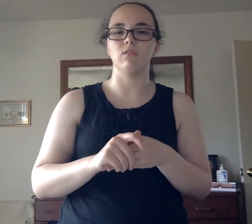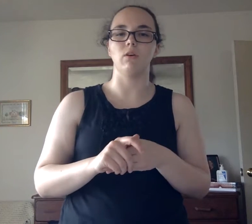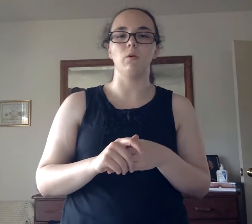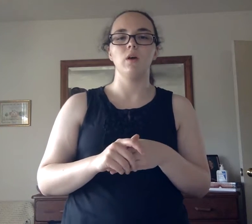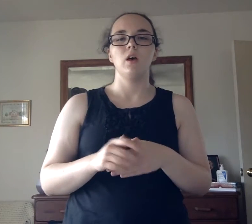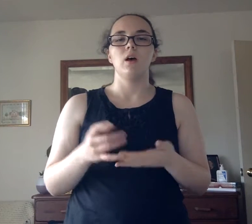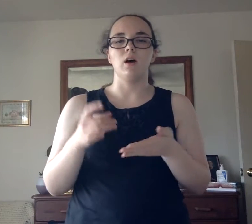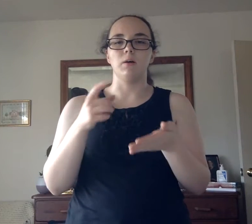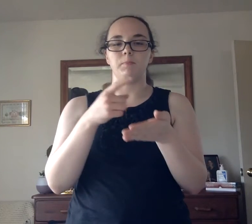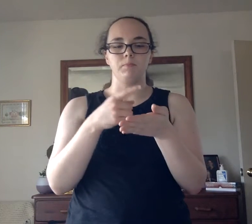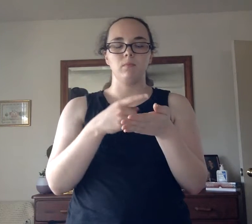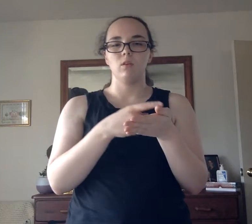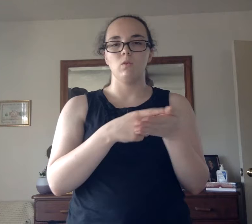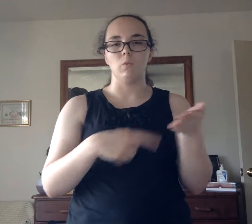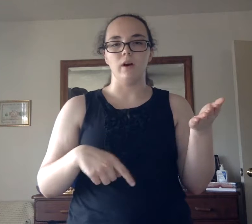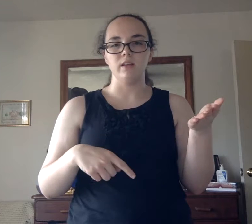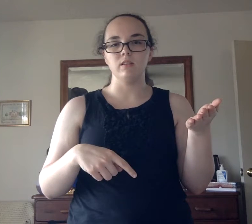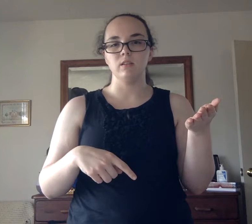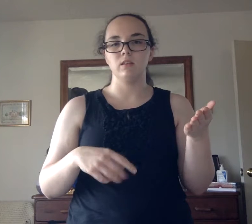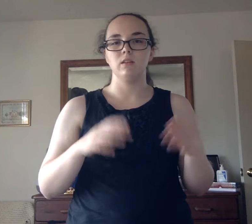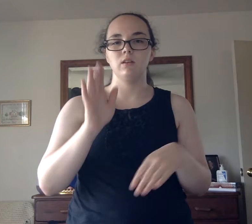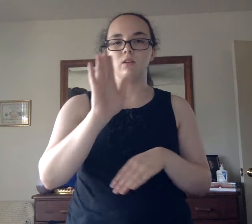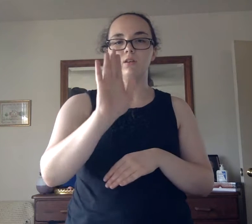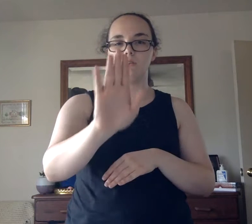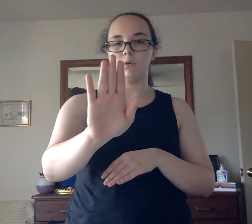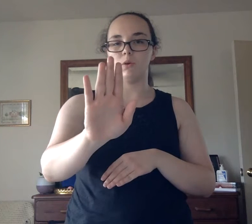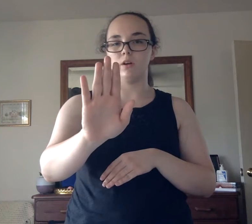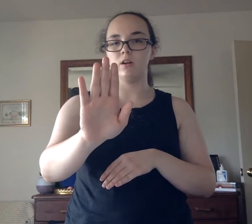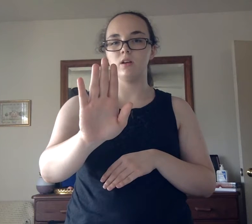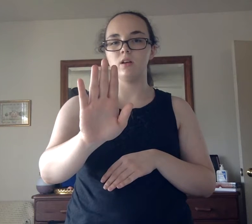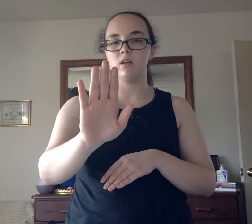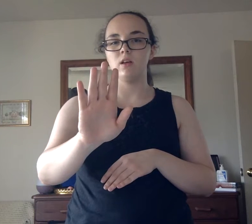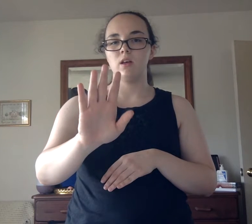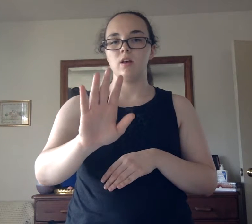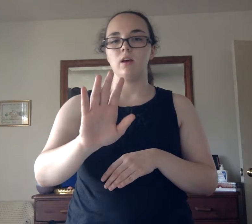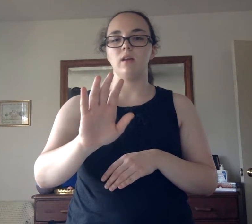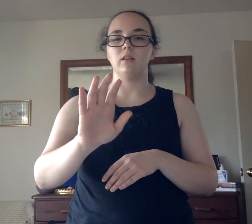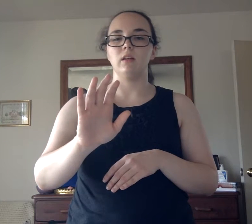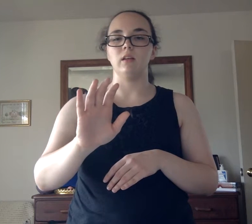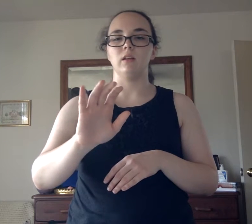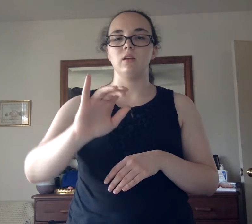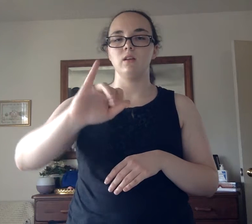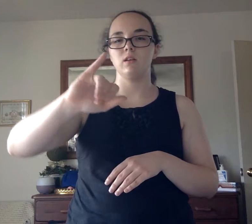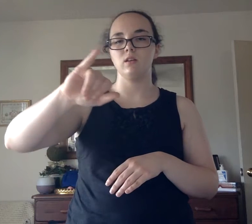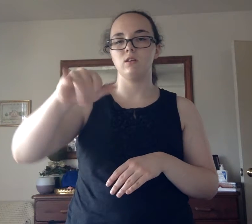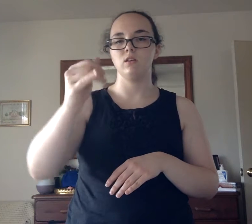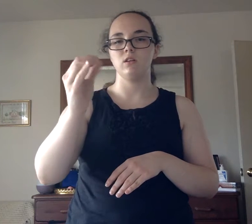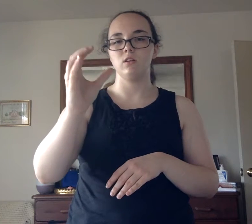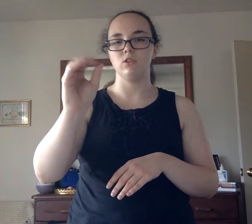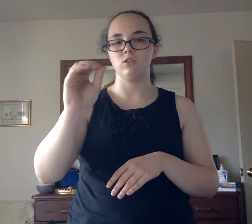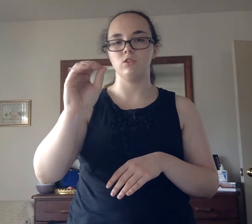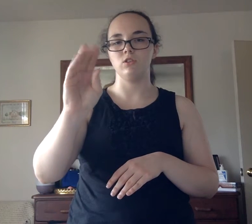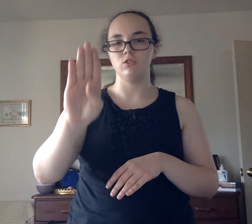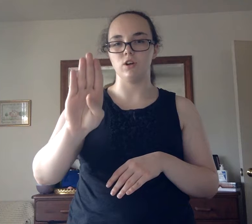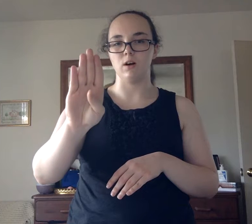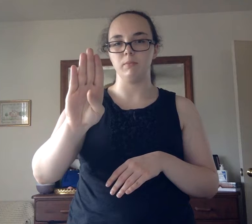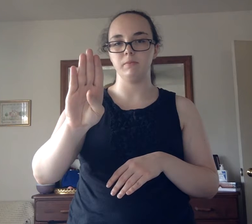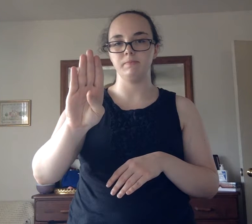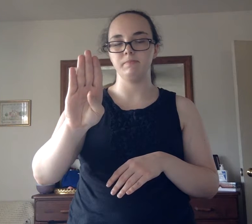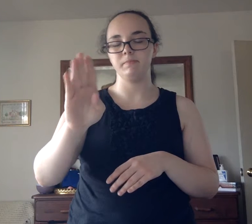So what, your, and then job.